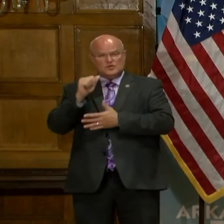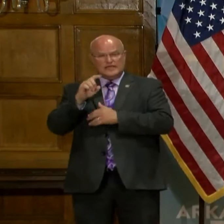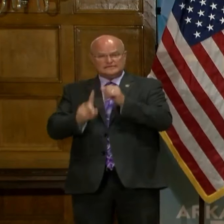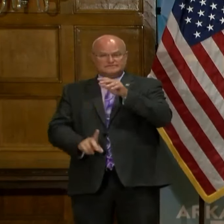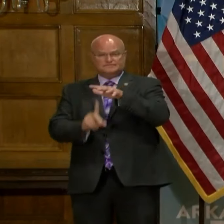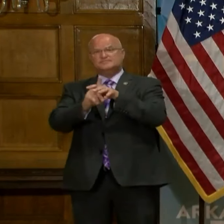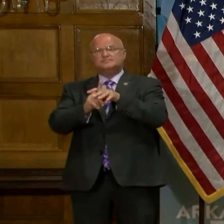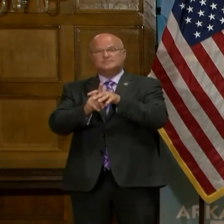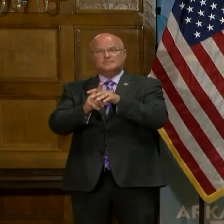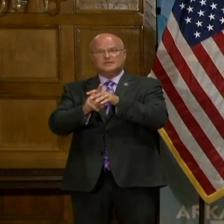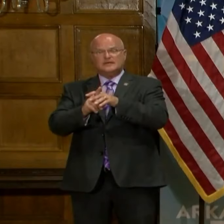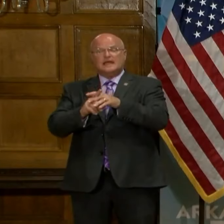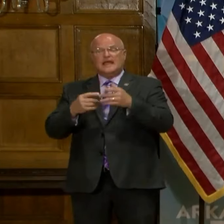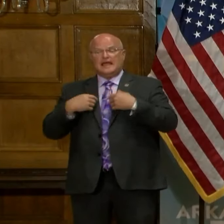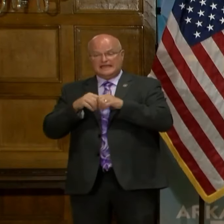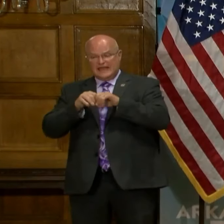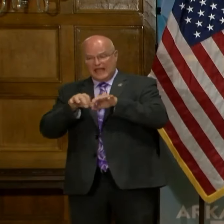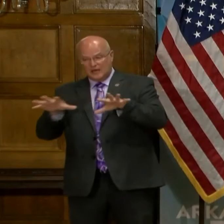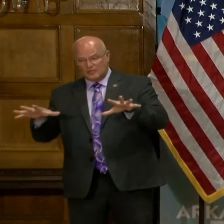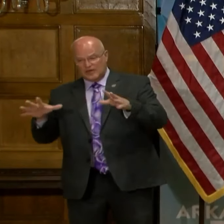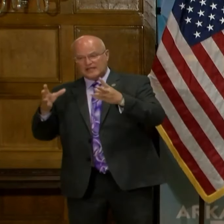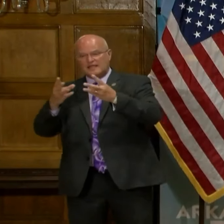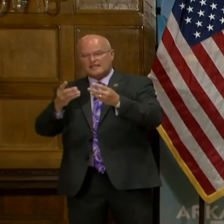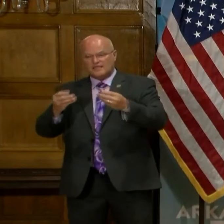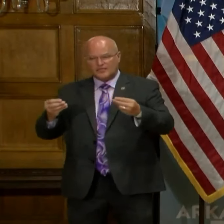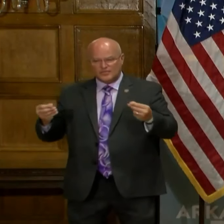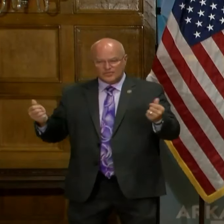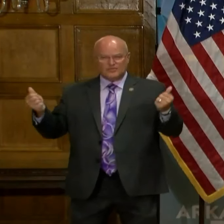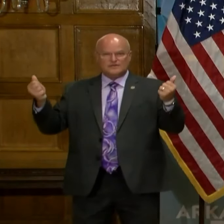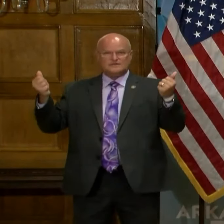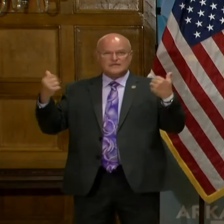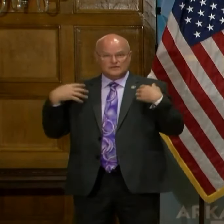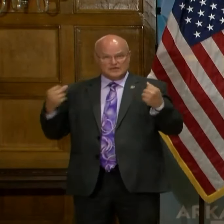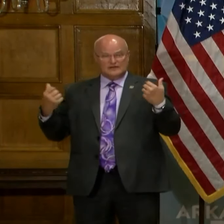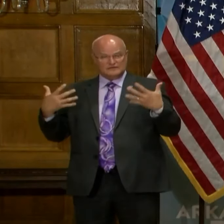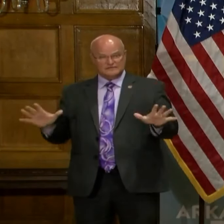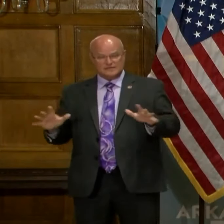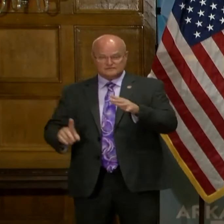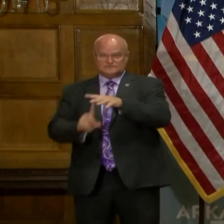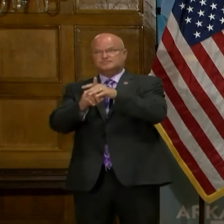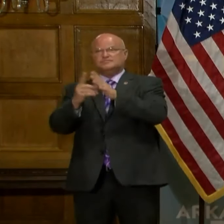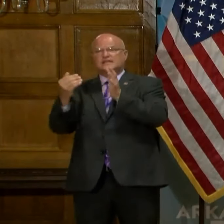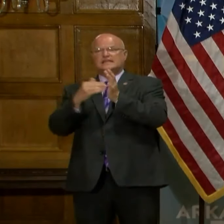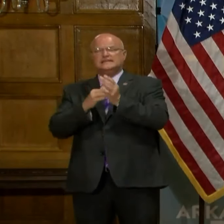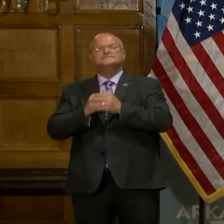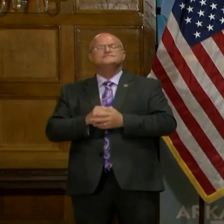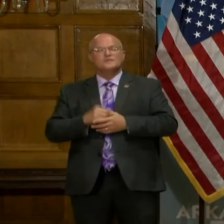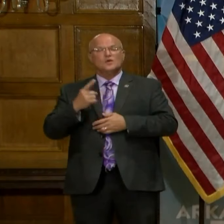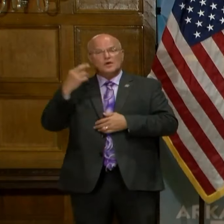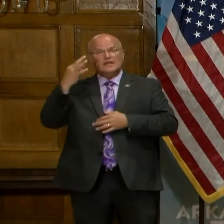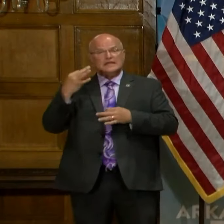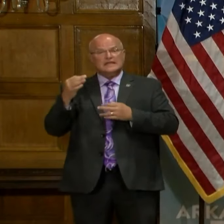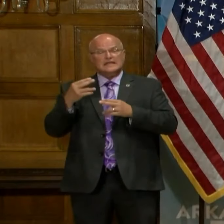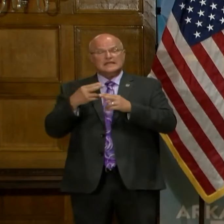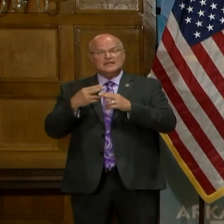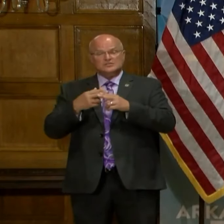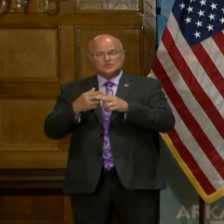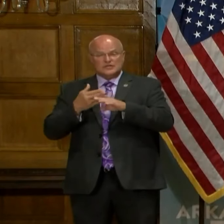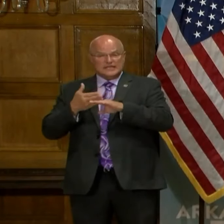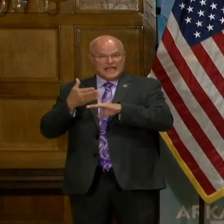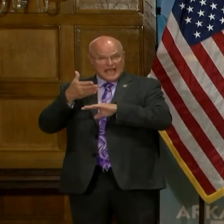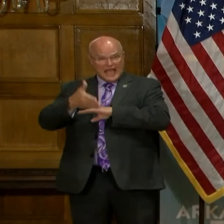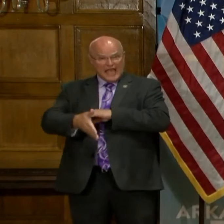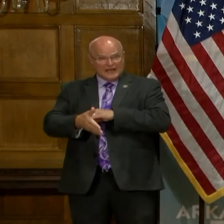in a facility that has had an outbreak and then has had individuals recovered. One is that if it's shortly